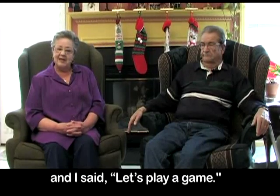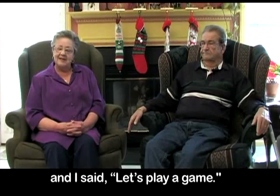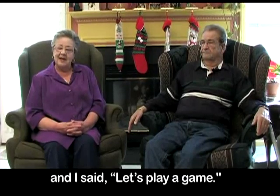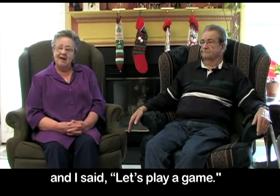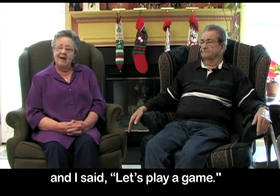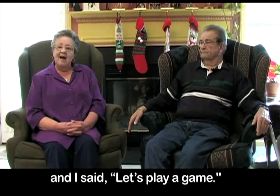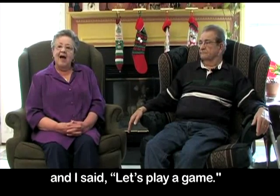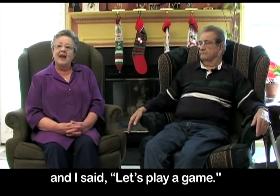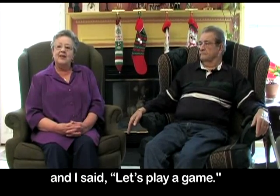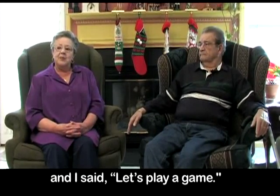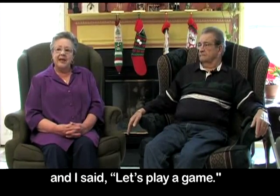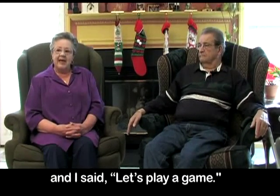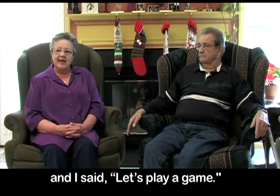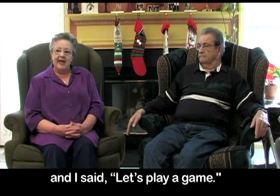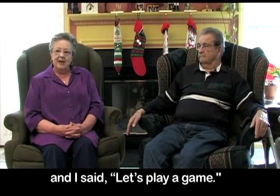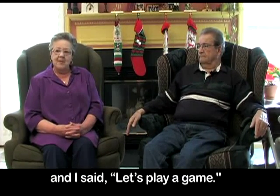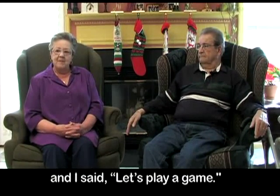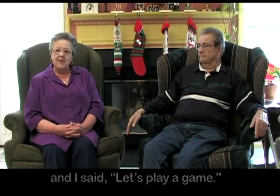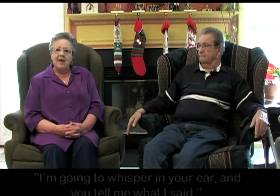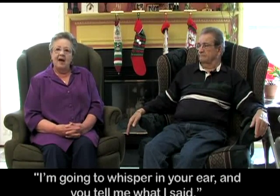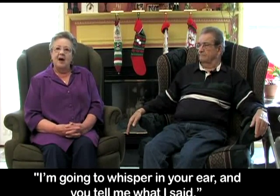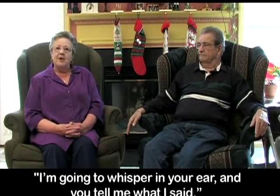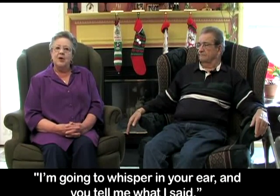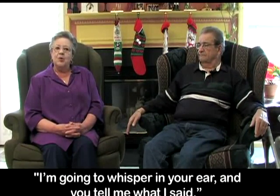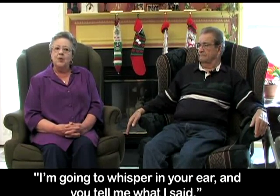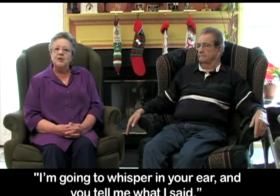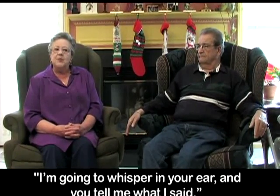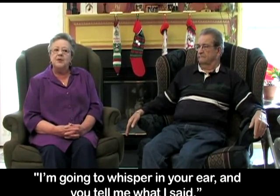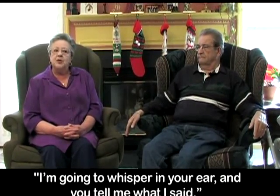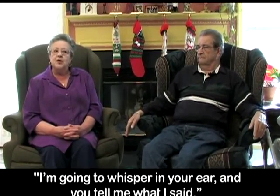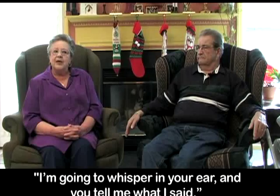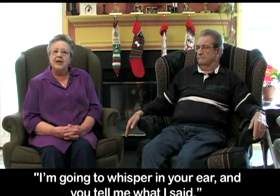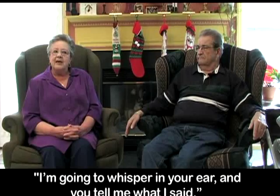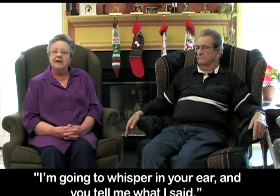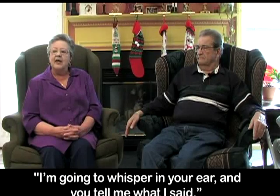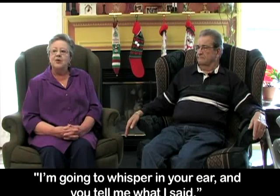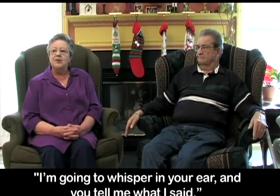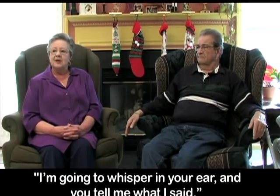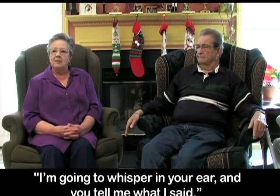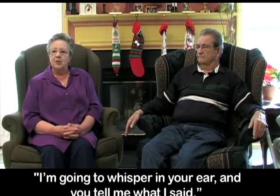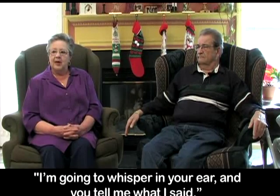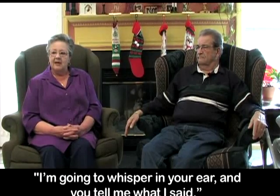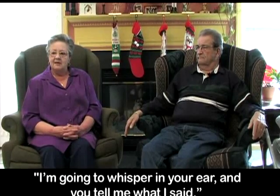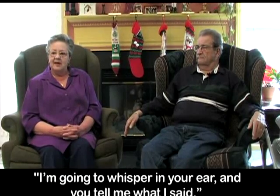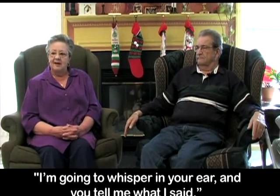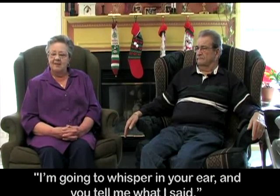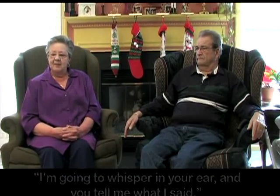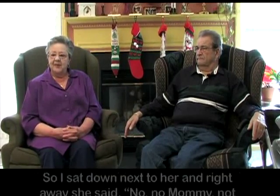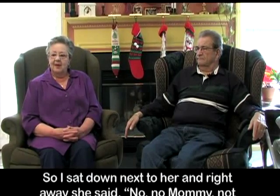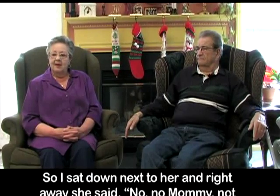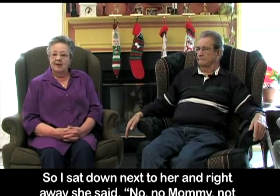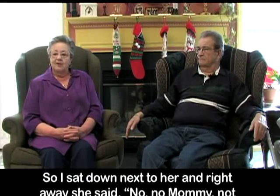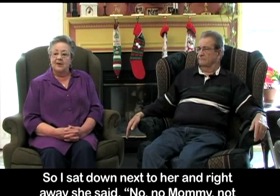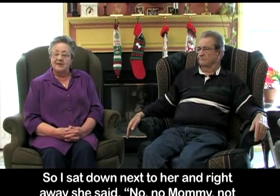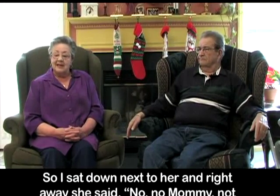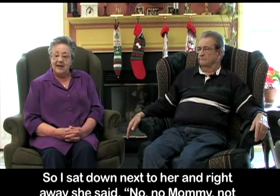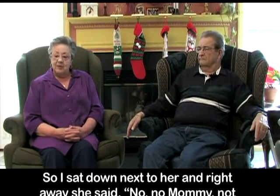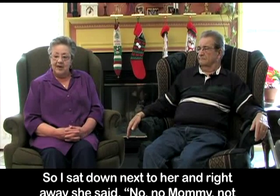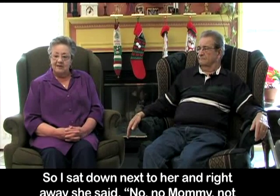said, "Let's play a game. I'm going to whisper in your ear, and you tell me what I said." So I sat down next to